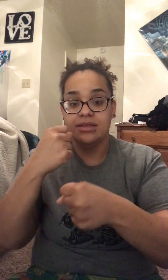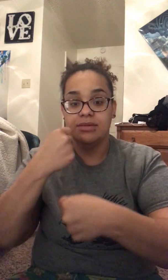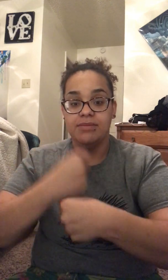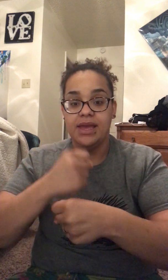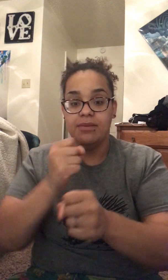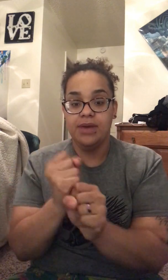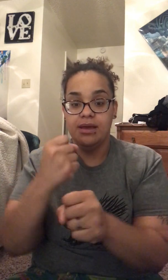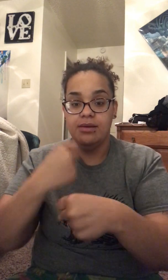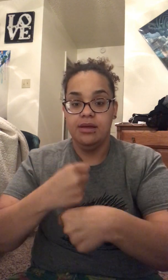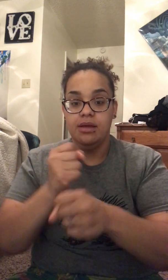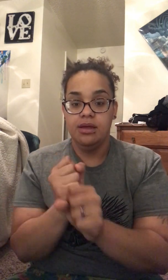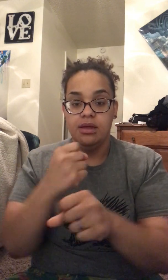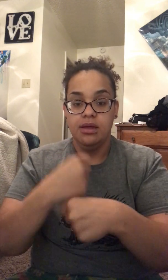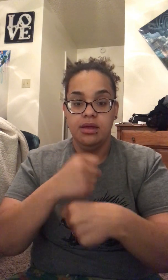make.